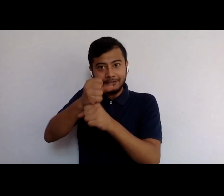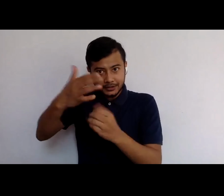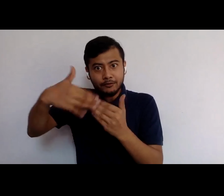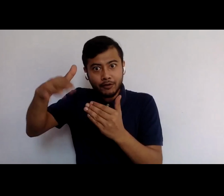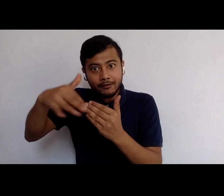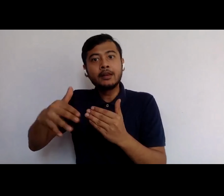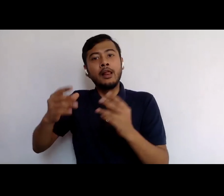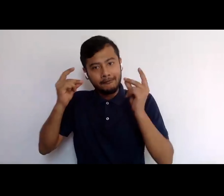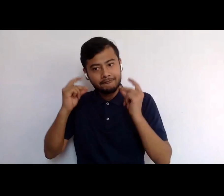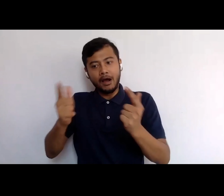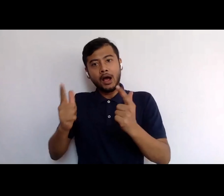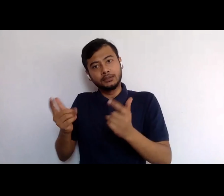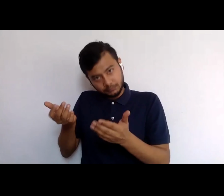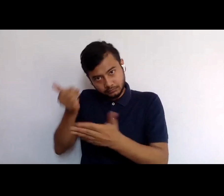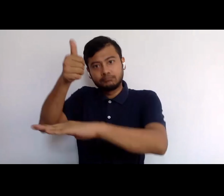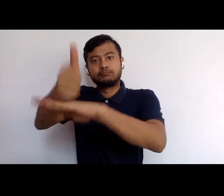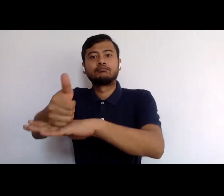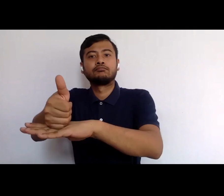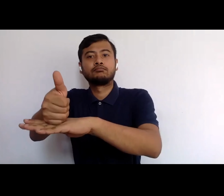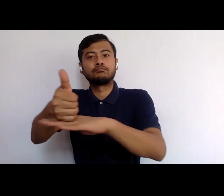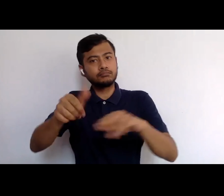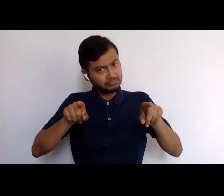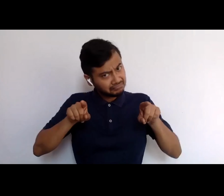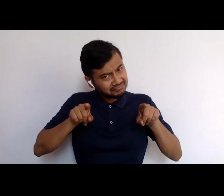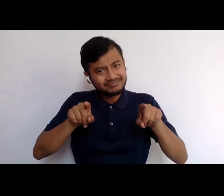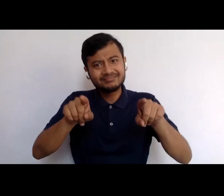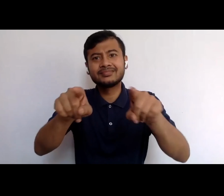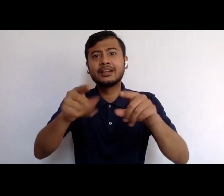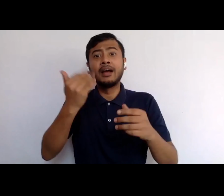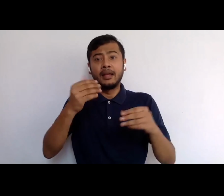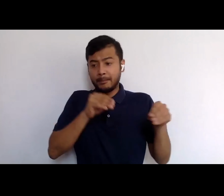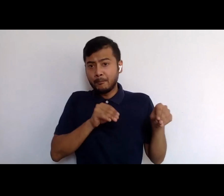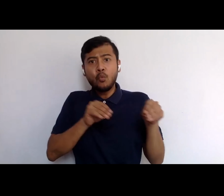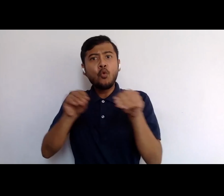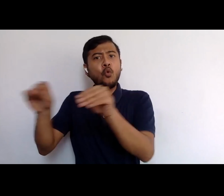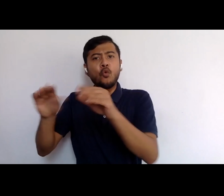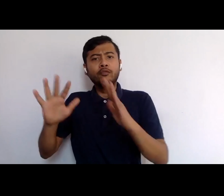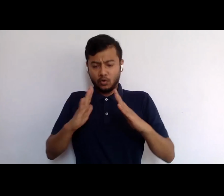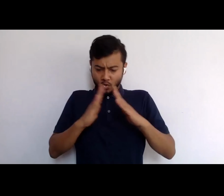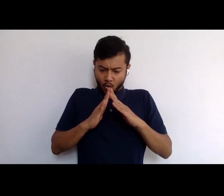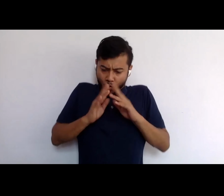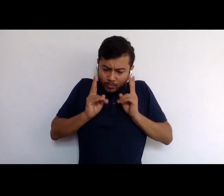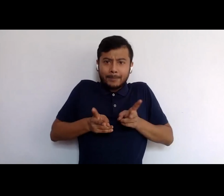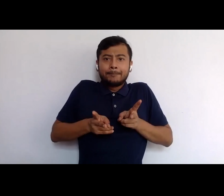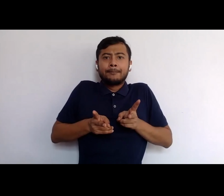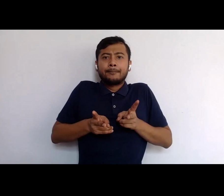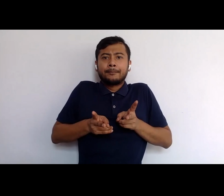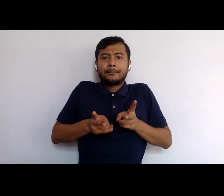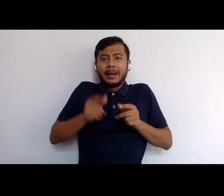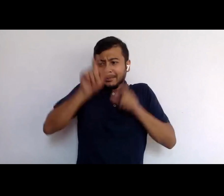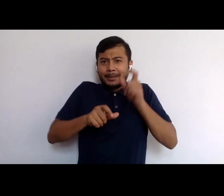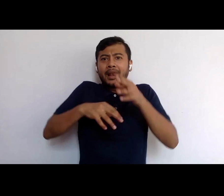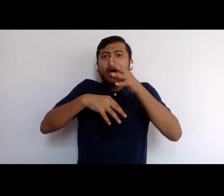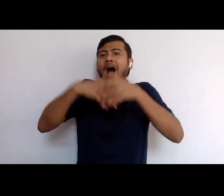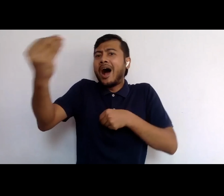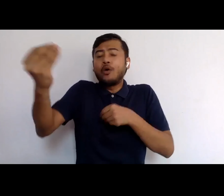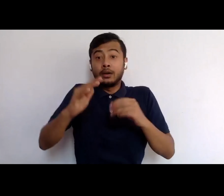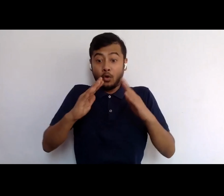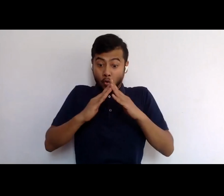because the stationary use case continues to be an important use case for us.